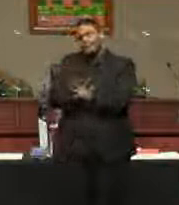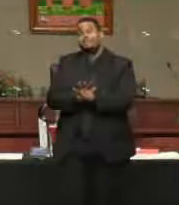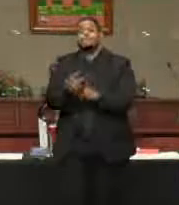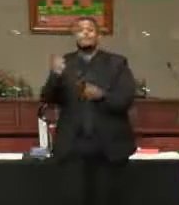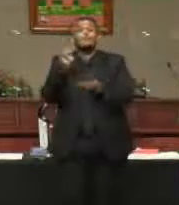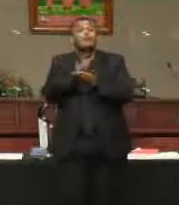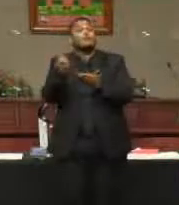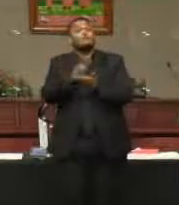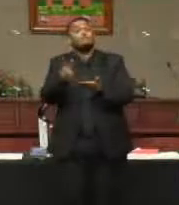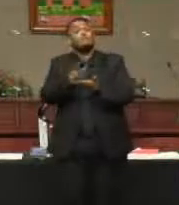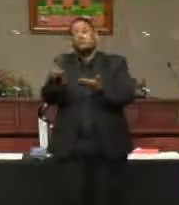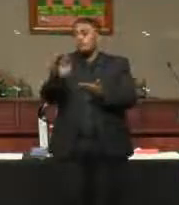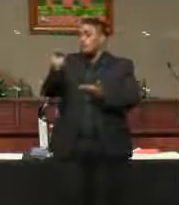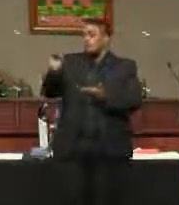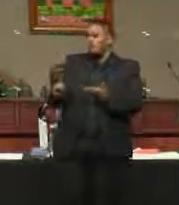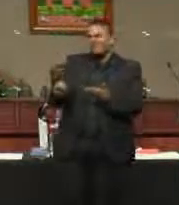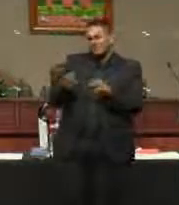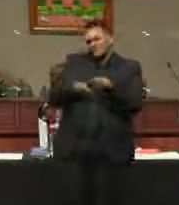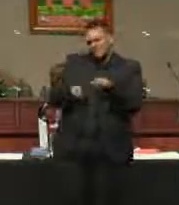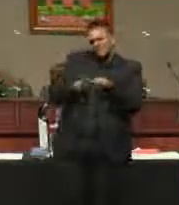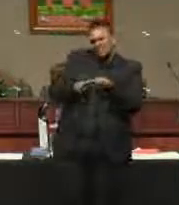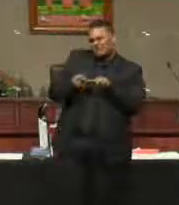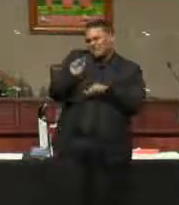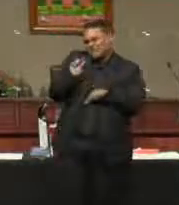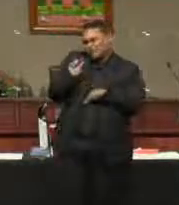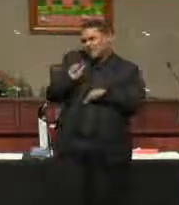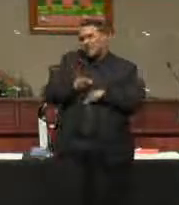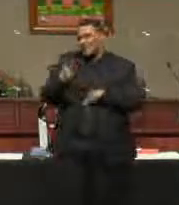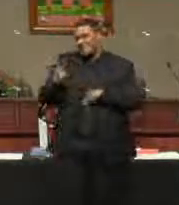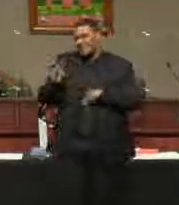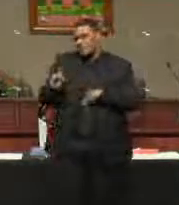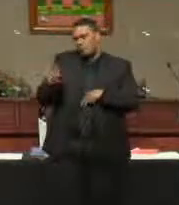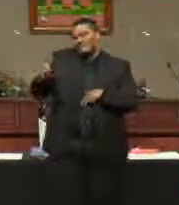has increased slightly to 6.6%.